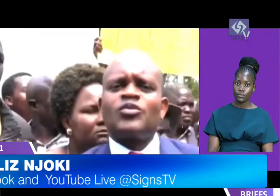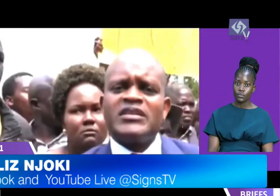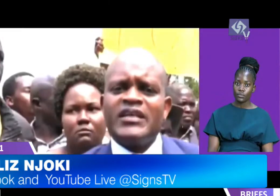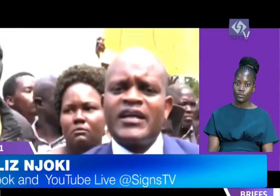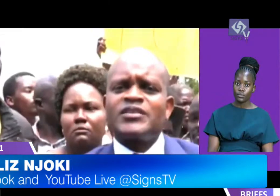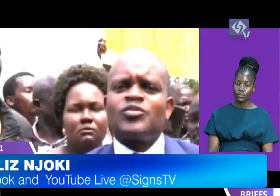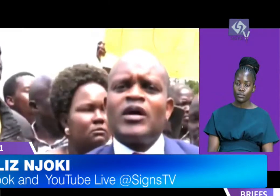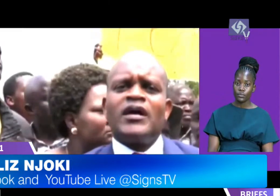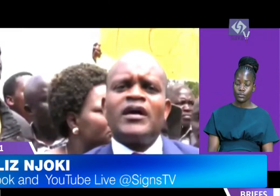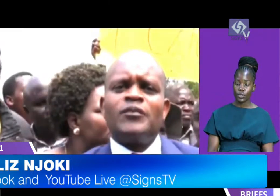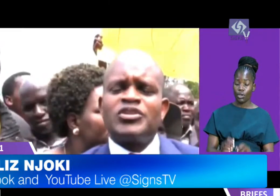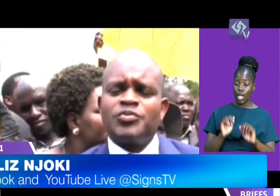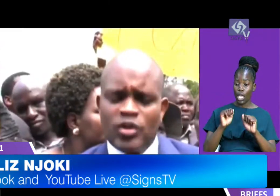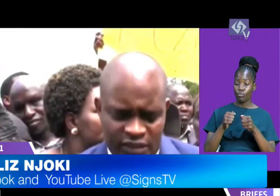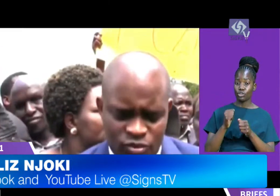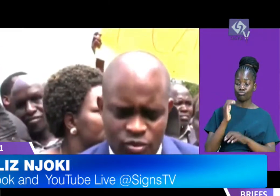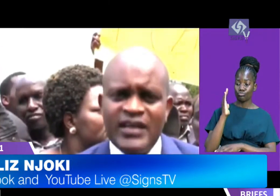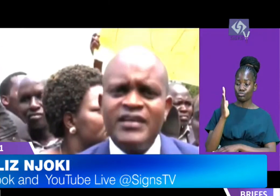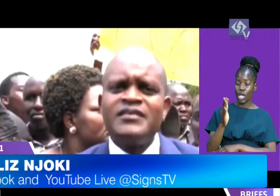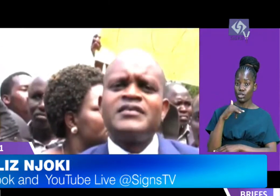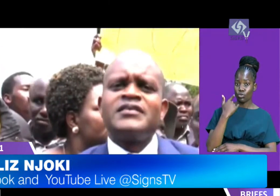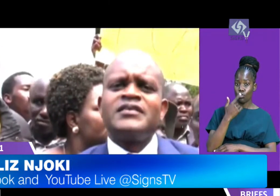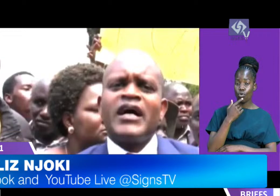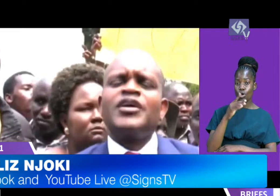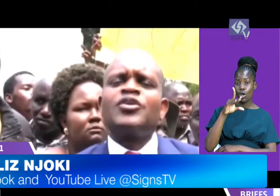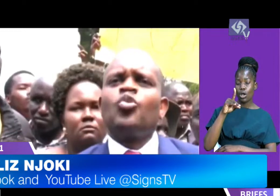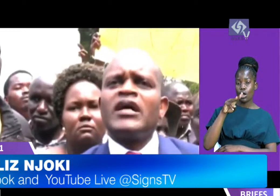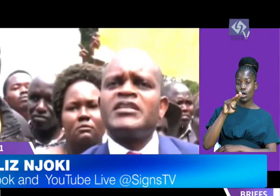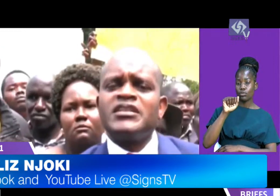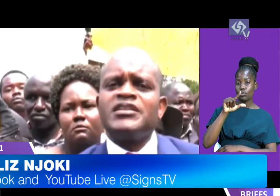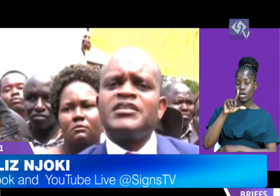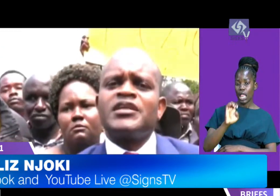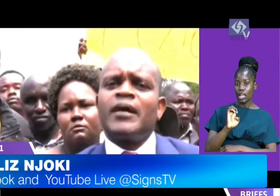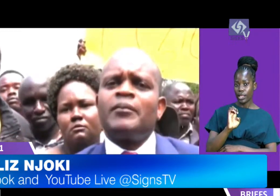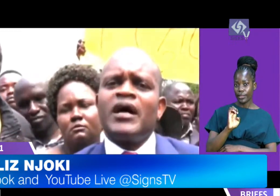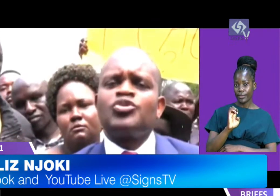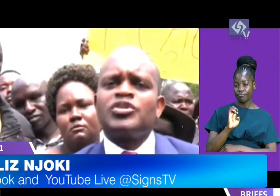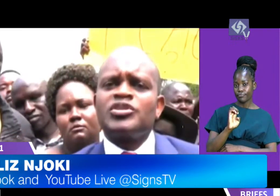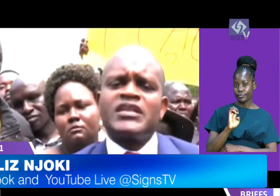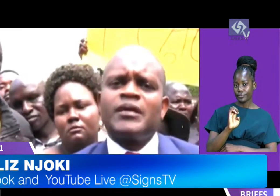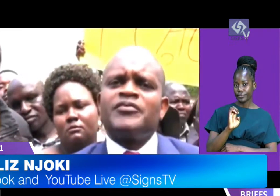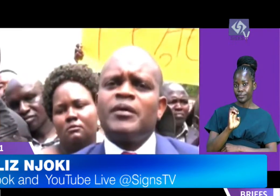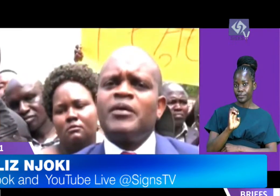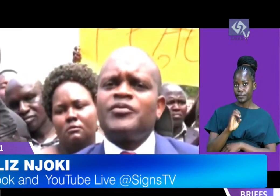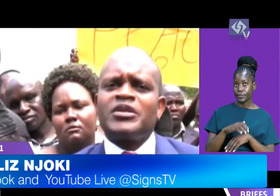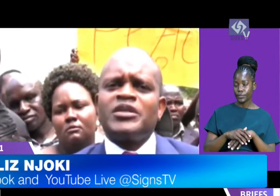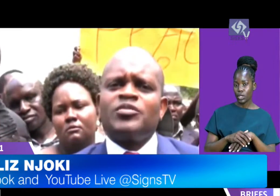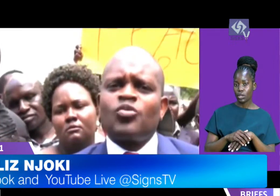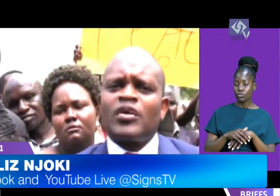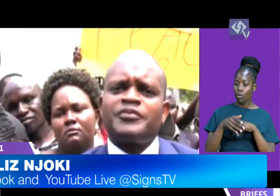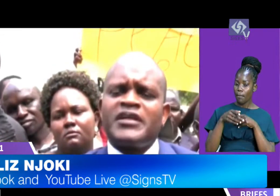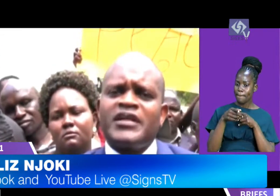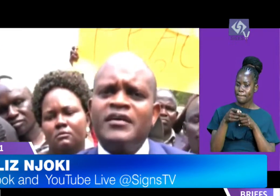Aliweza kuidirect kwa Mheshimiwa Aden Duale. Haikuwa ati ni kama uchochezi kama vile ambavyo wengine walikuwa